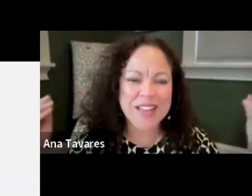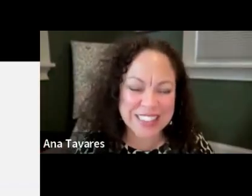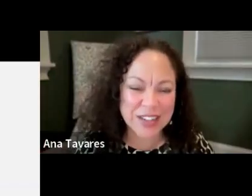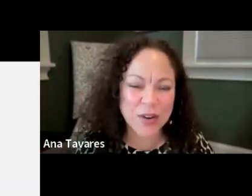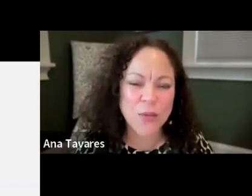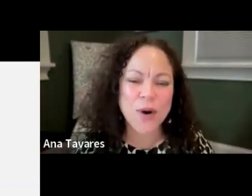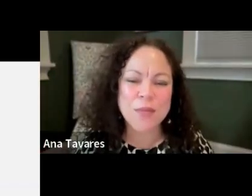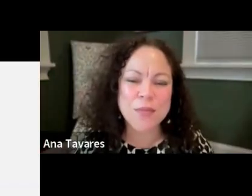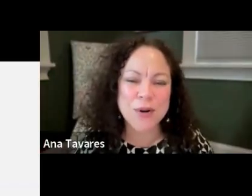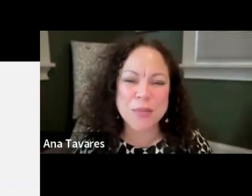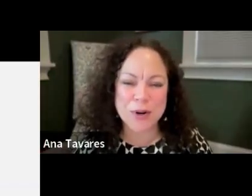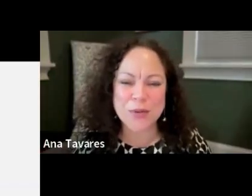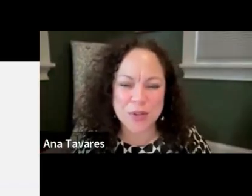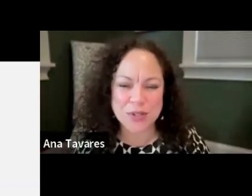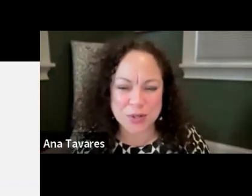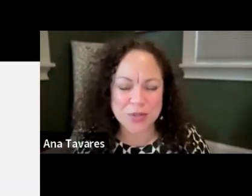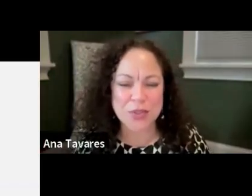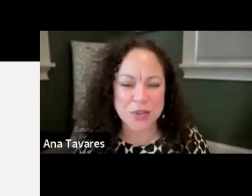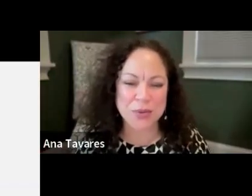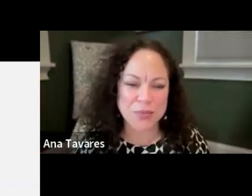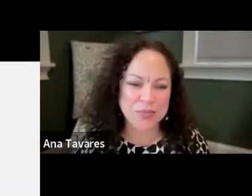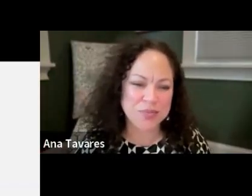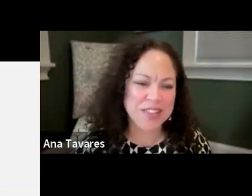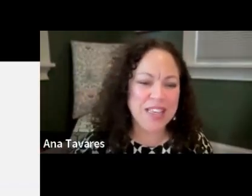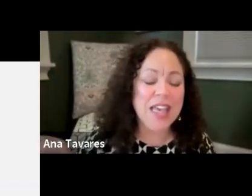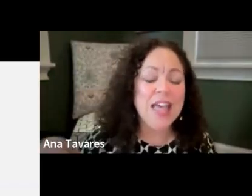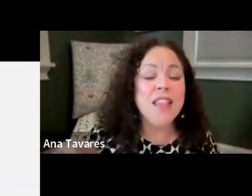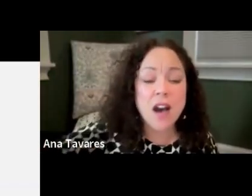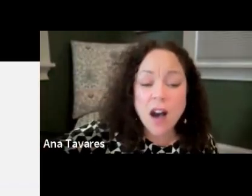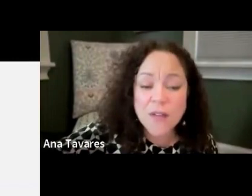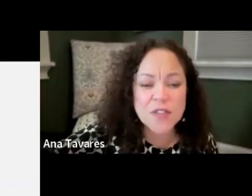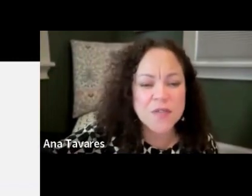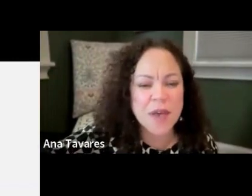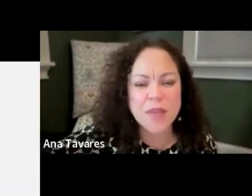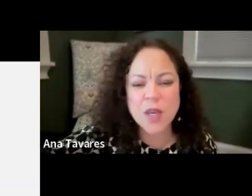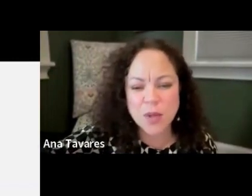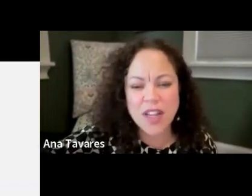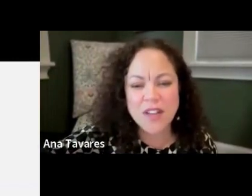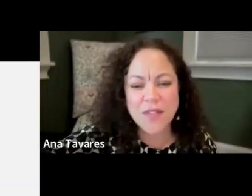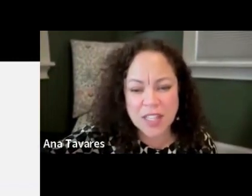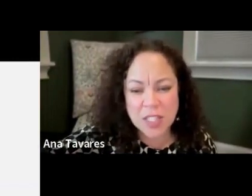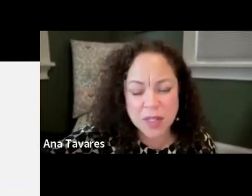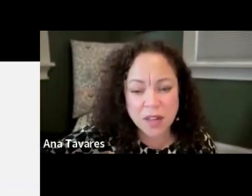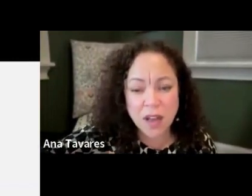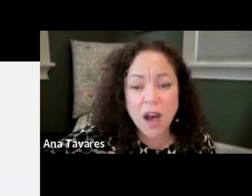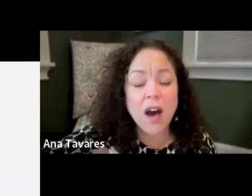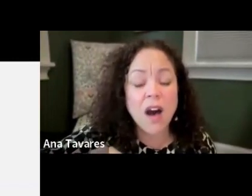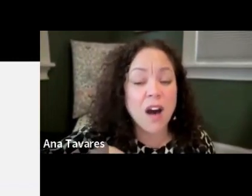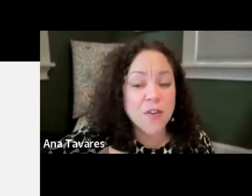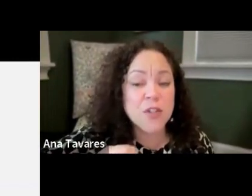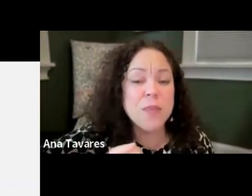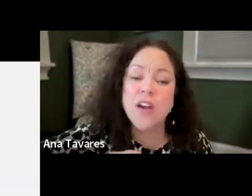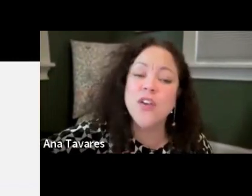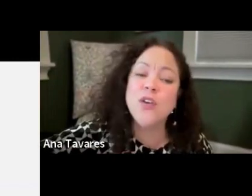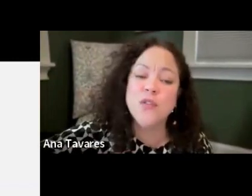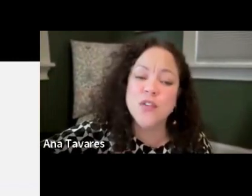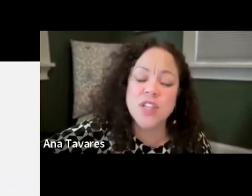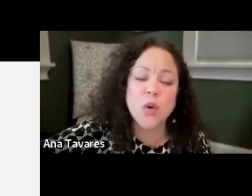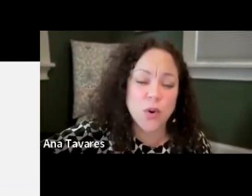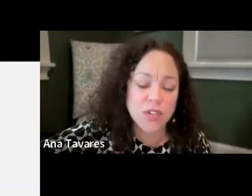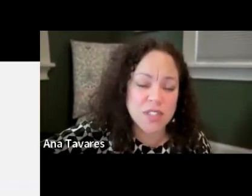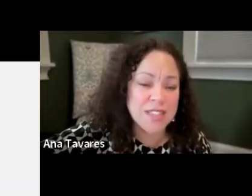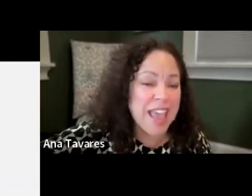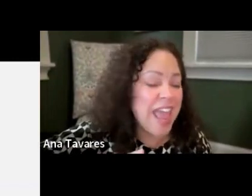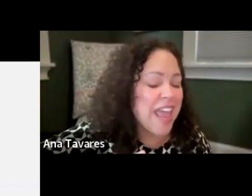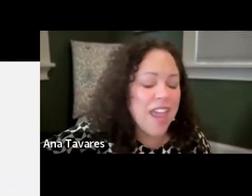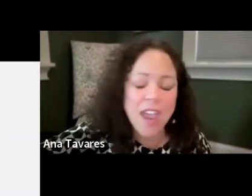I want to share one more important resource with you. The Office of Family and Community Advancement offers Parent